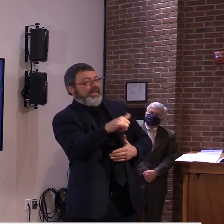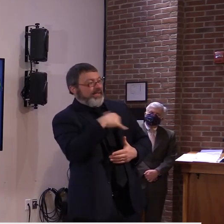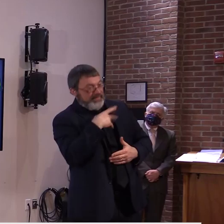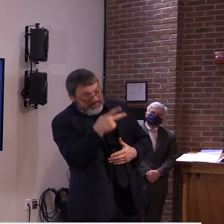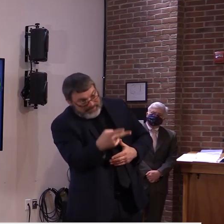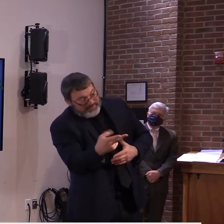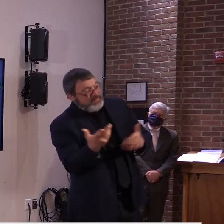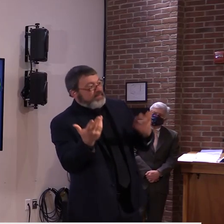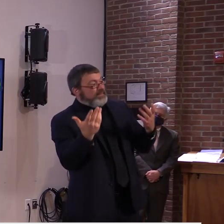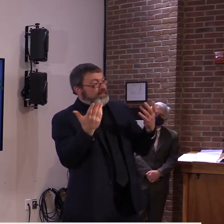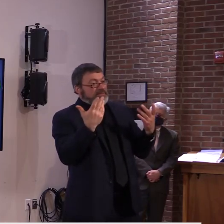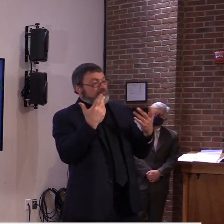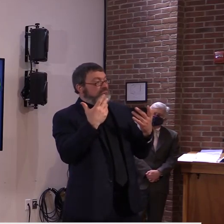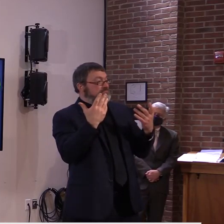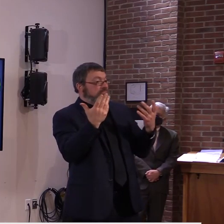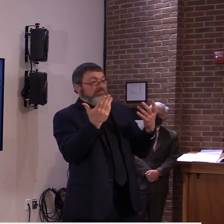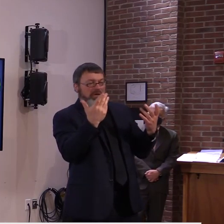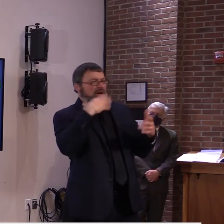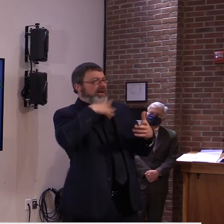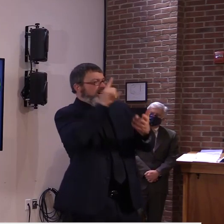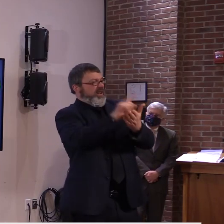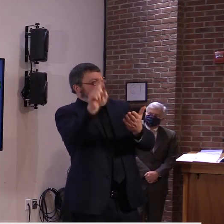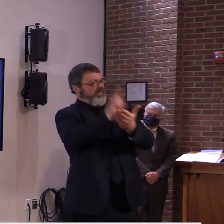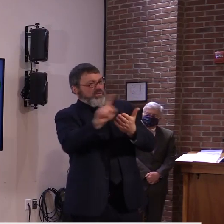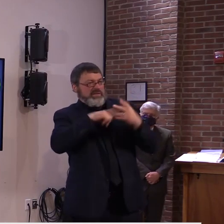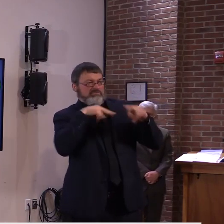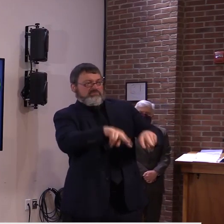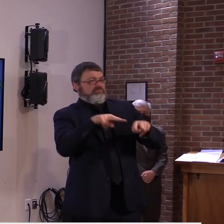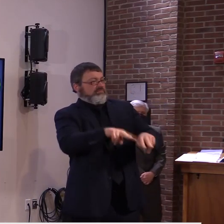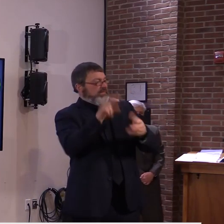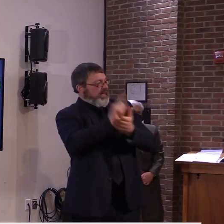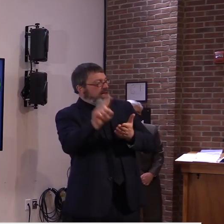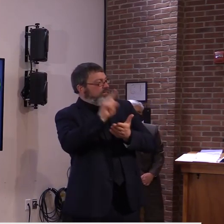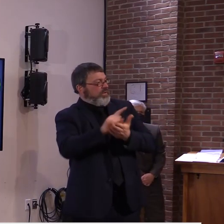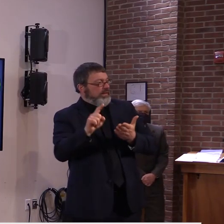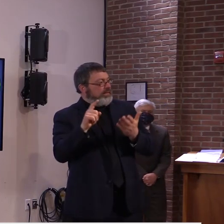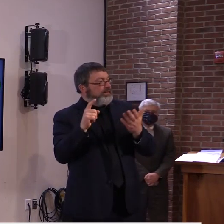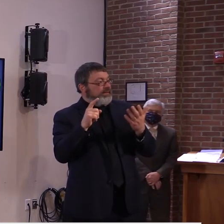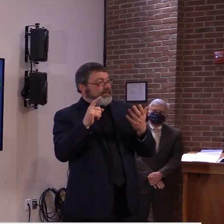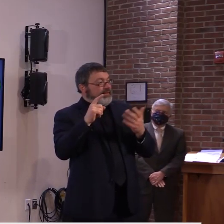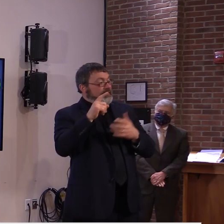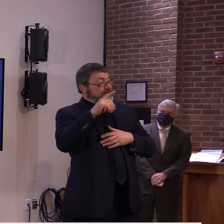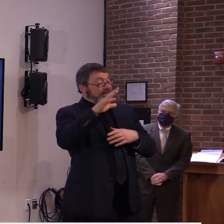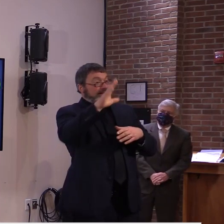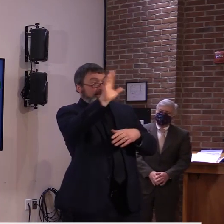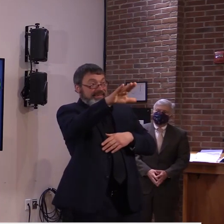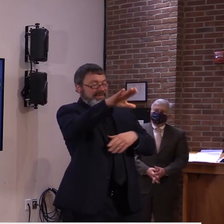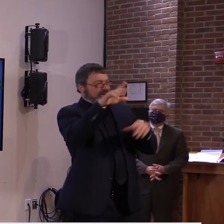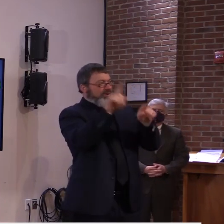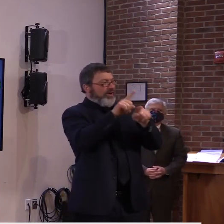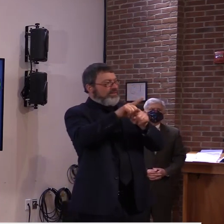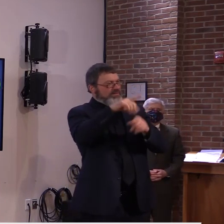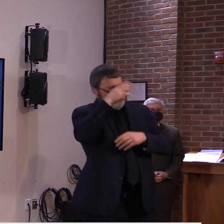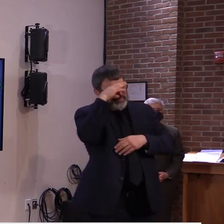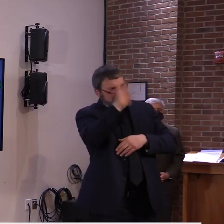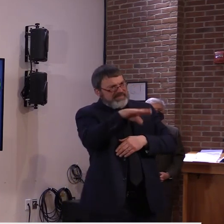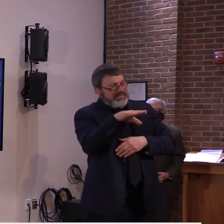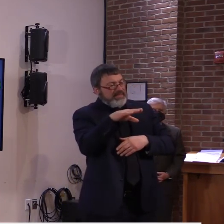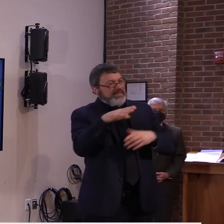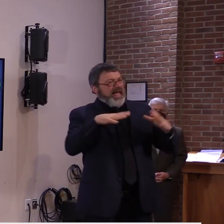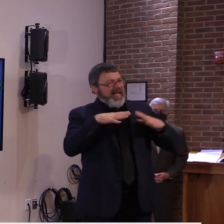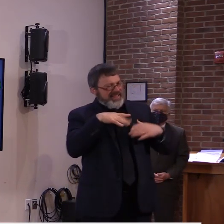have to get through that two-week period after Thanksgiving to evaluate that. So. We'll know a lot